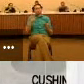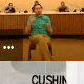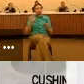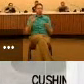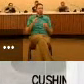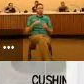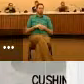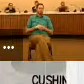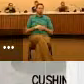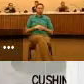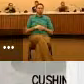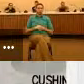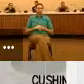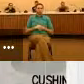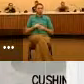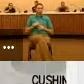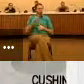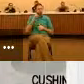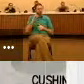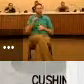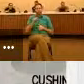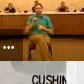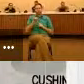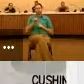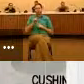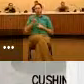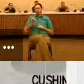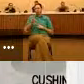like Syed, Bolton's,